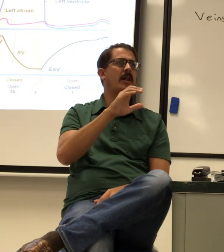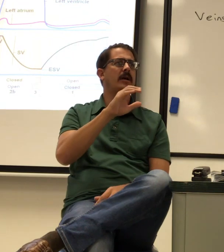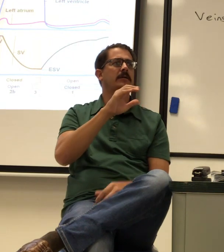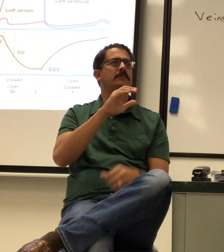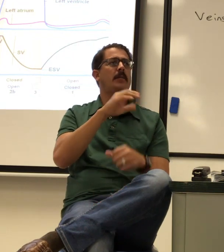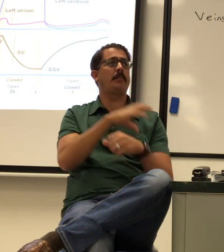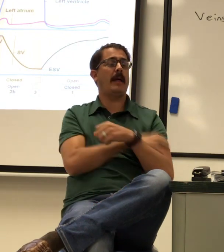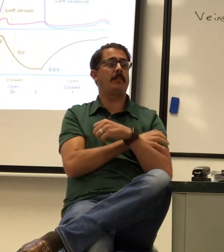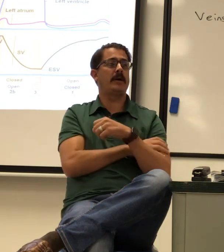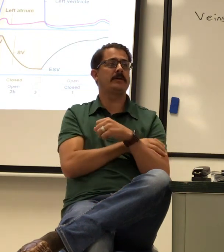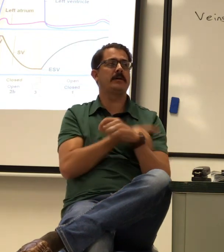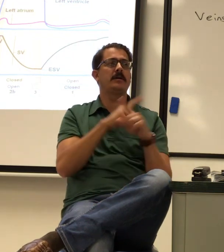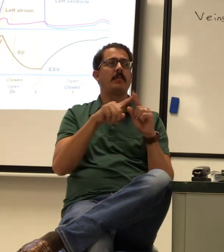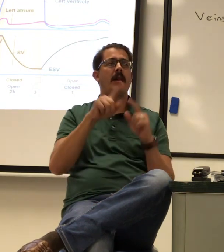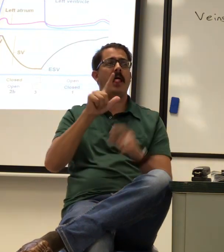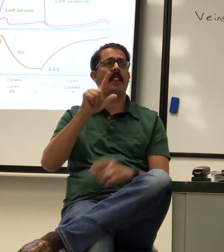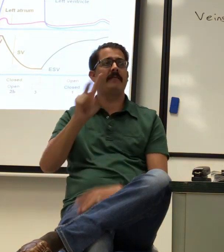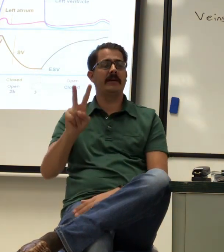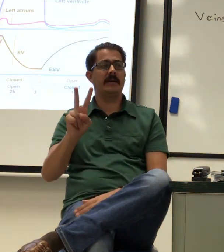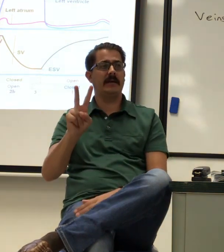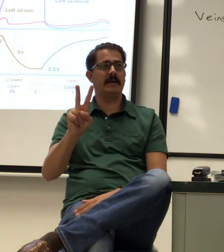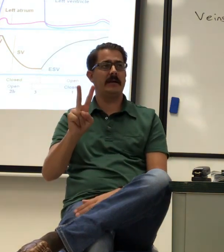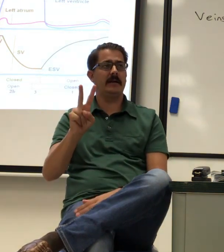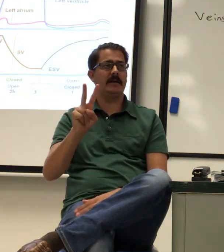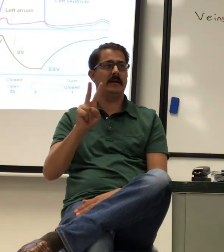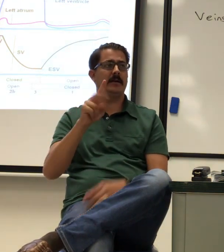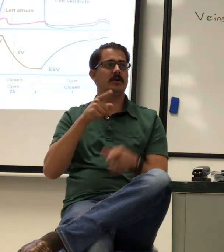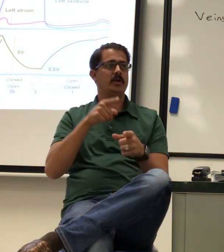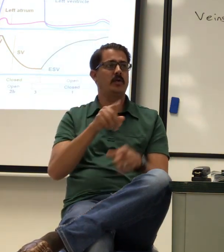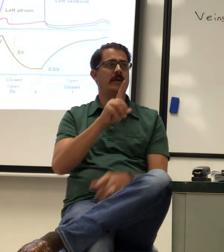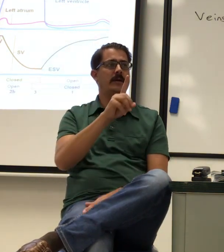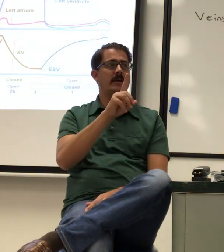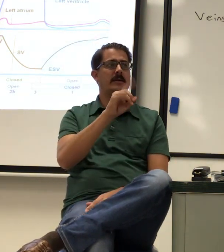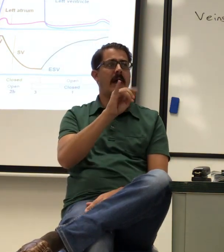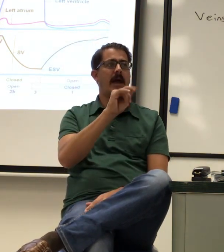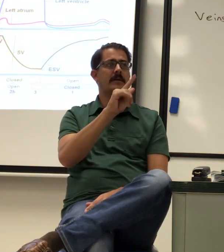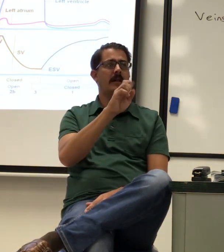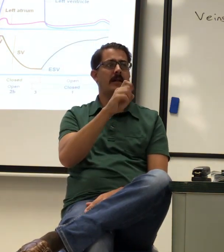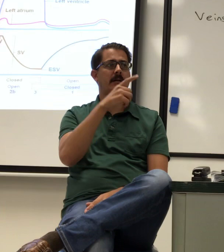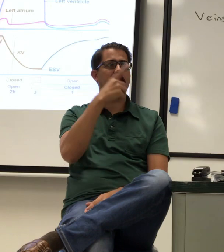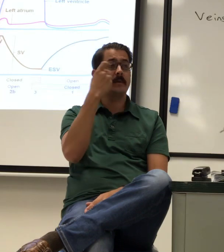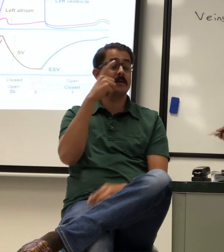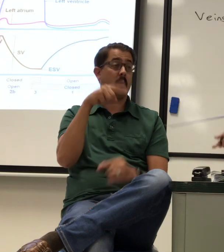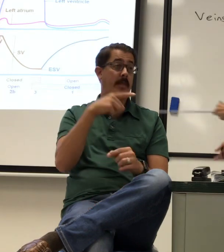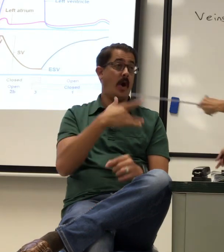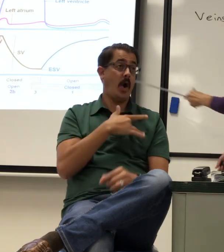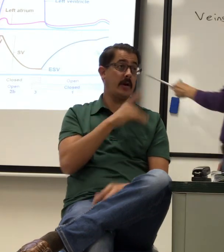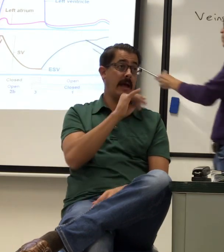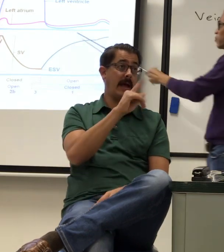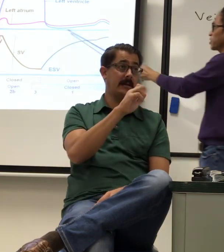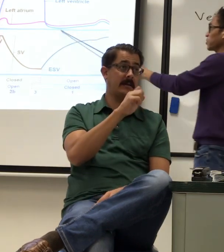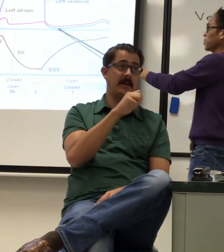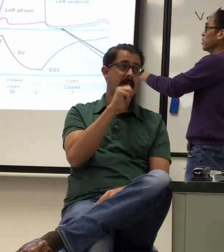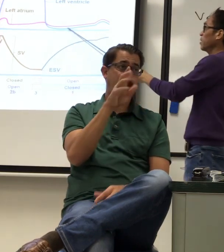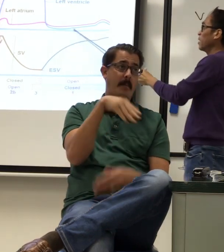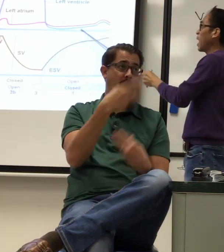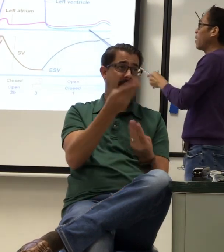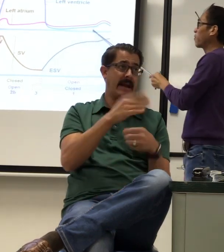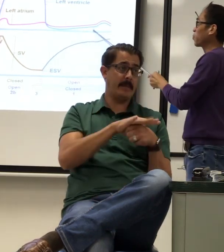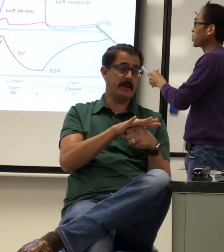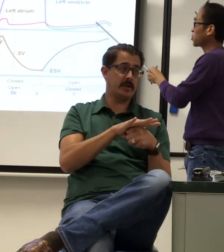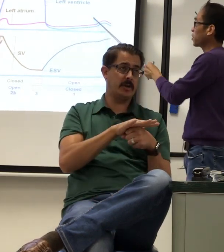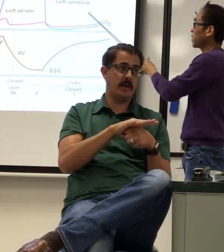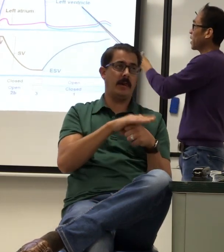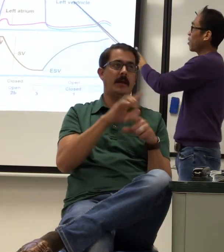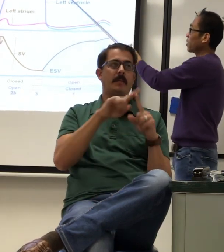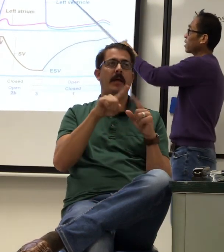pressure while the LV is in diastole? Because when the heart's in diastole, it's not providing any pressure.